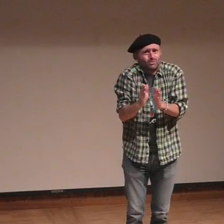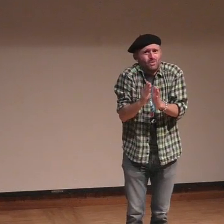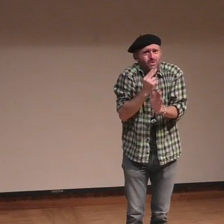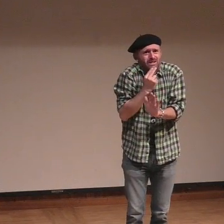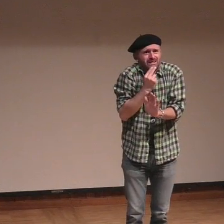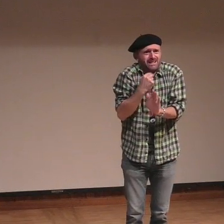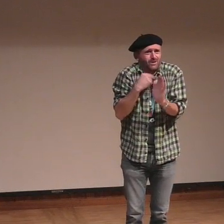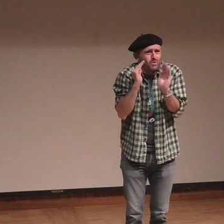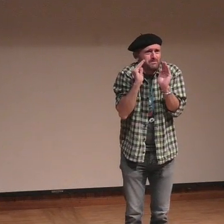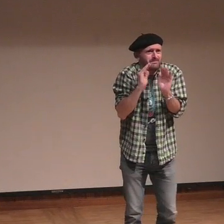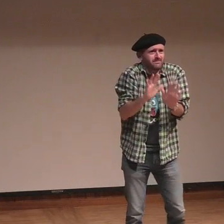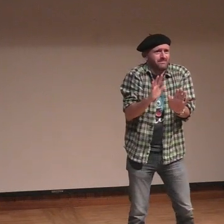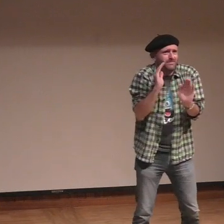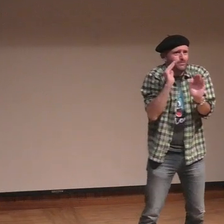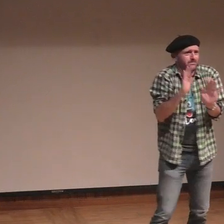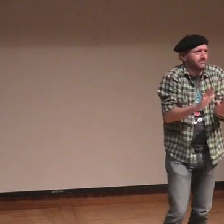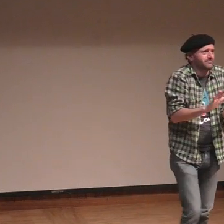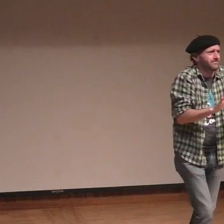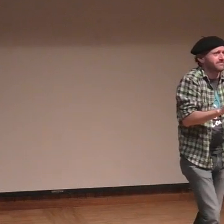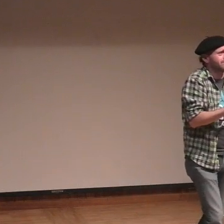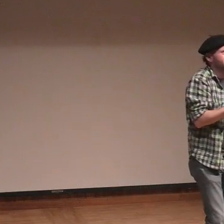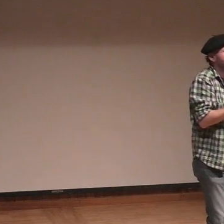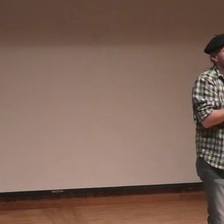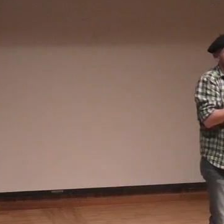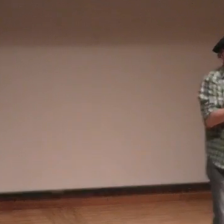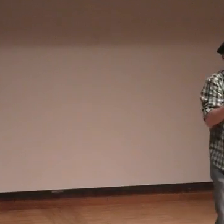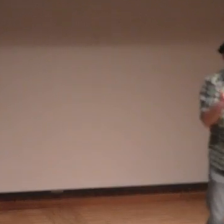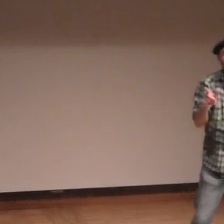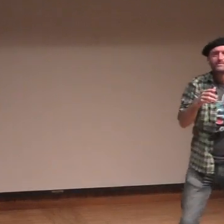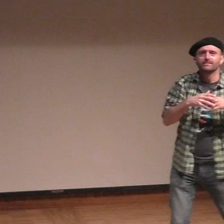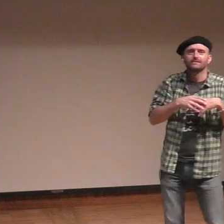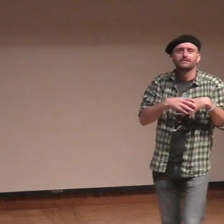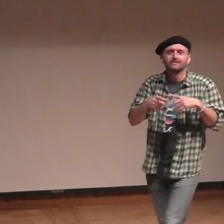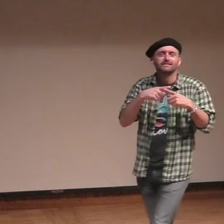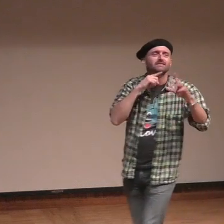It must be a really big cat, maybe. Hopefully it was just a little kitten that got a hold of your tongue.